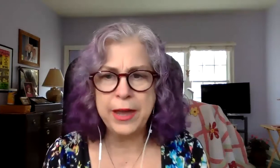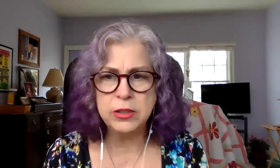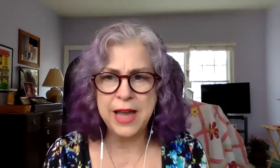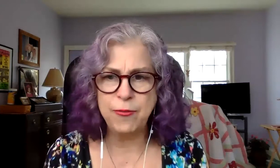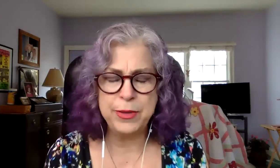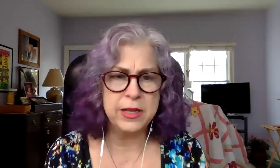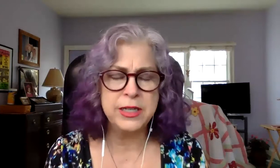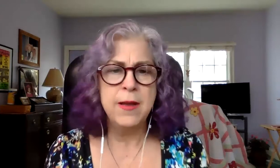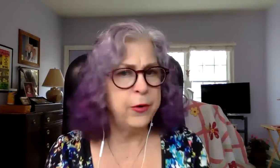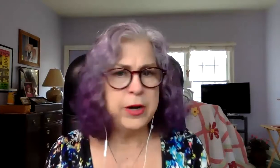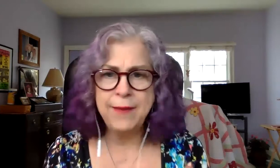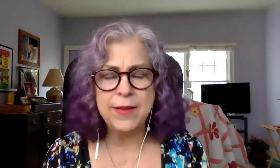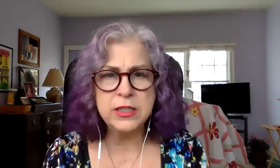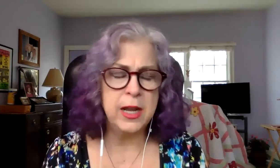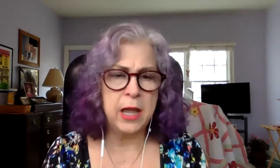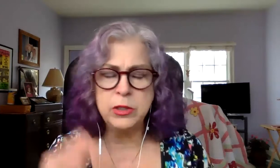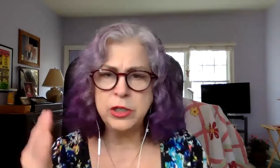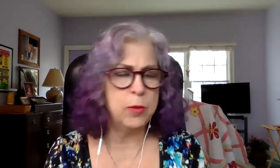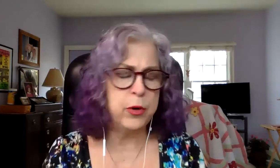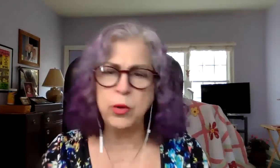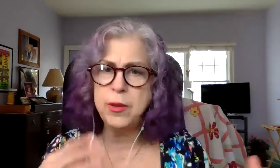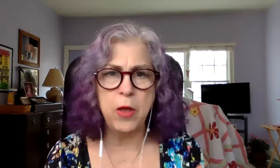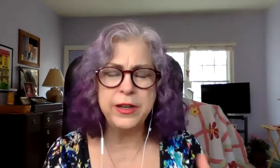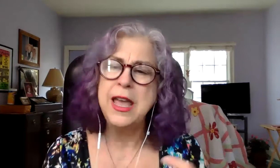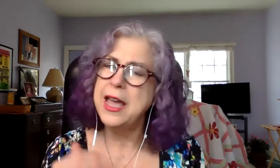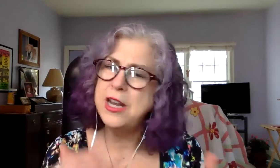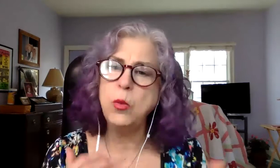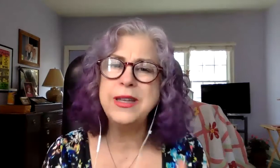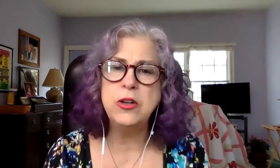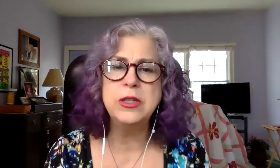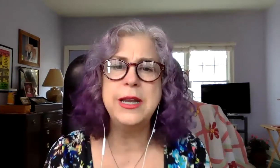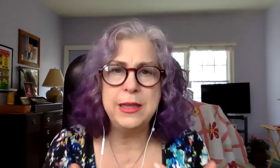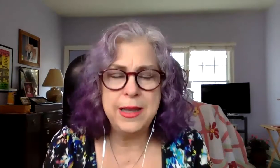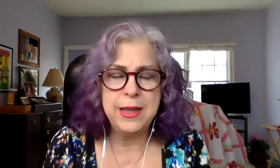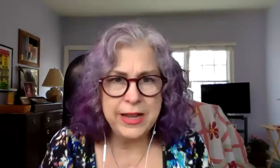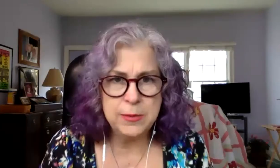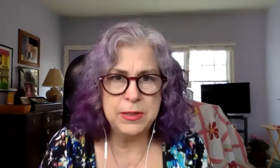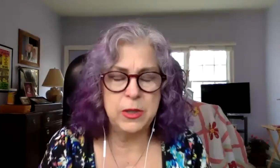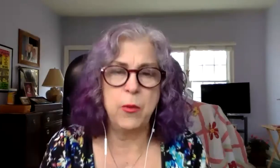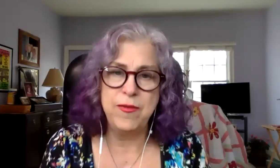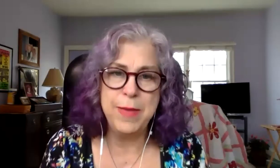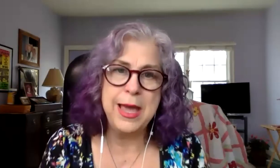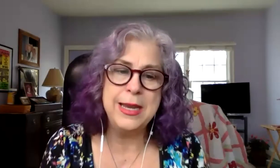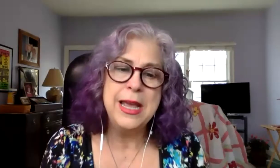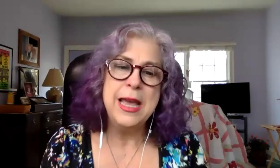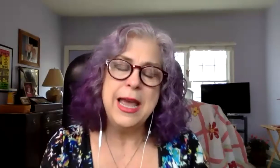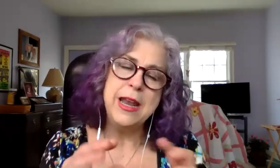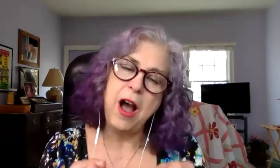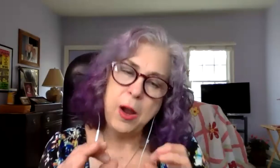are deaf because they're gonna have to have a sign language interpreter with them all the, and not really understanding the advancements that we've made. And I would